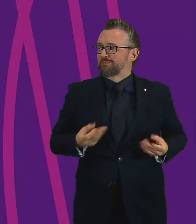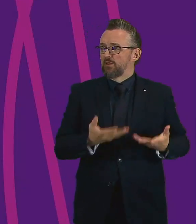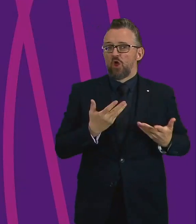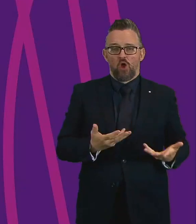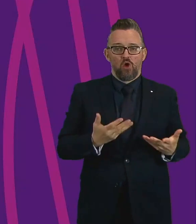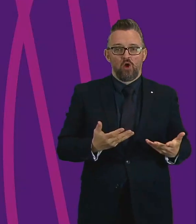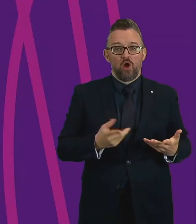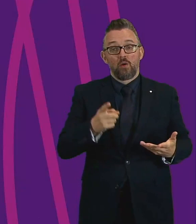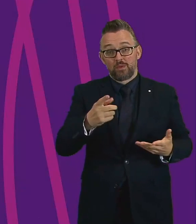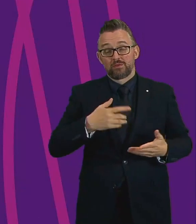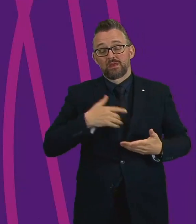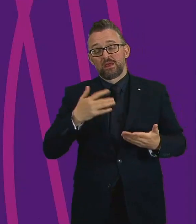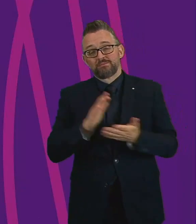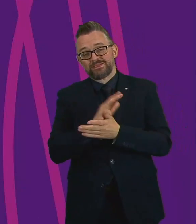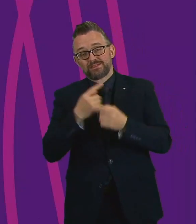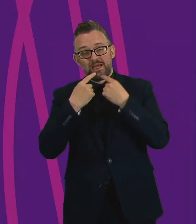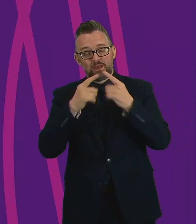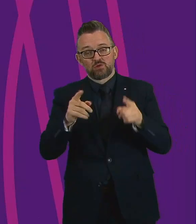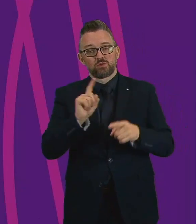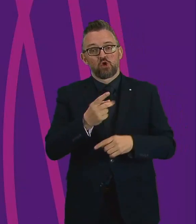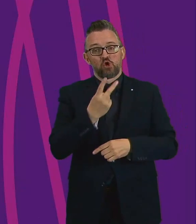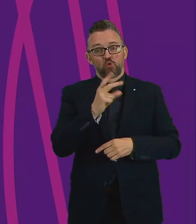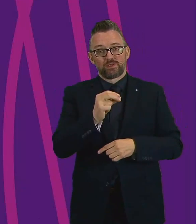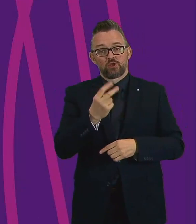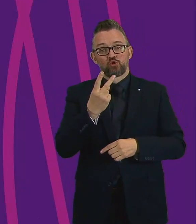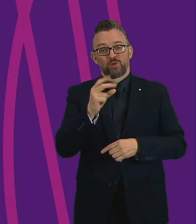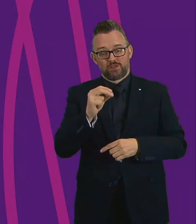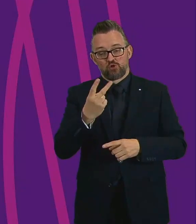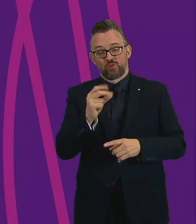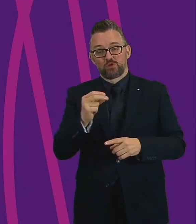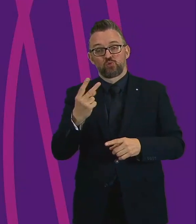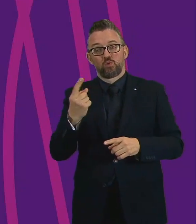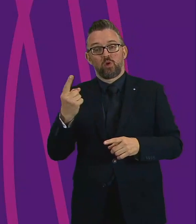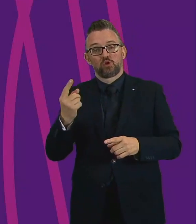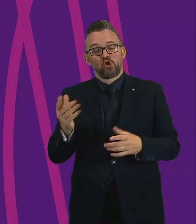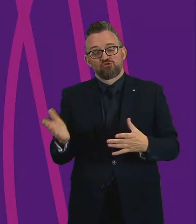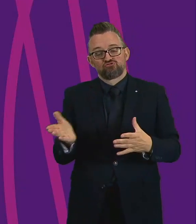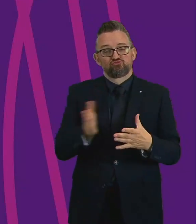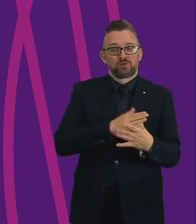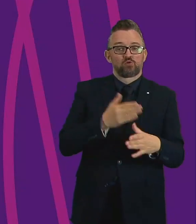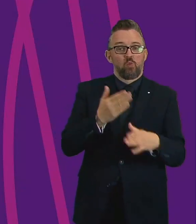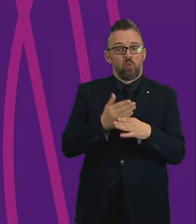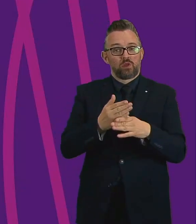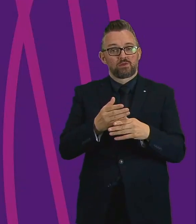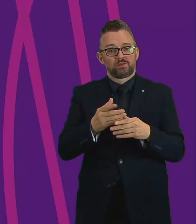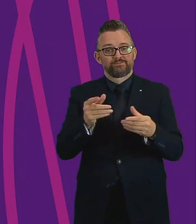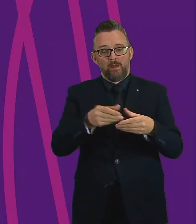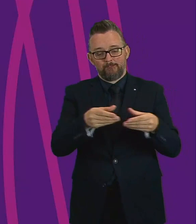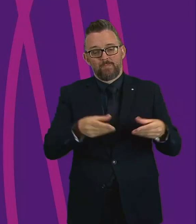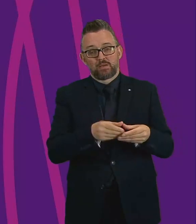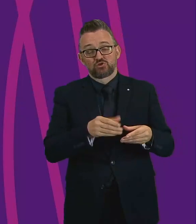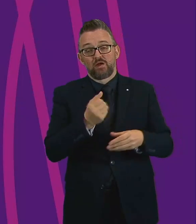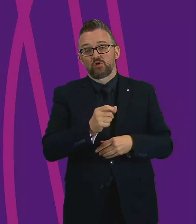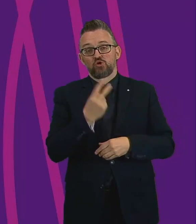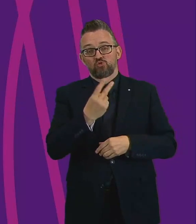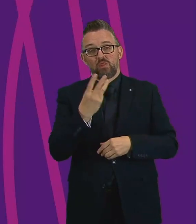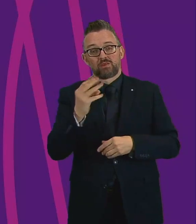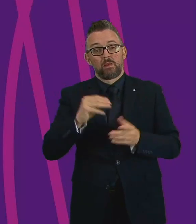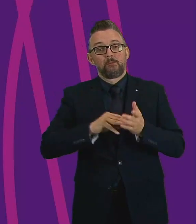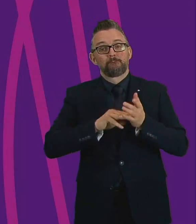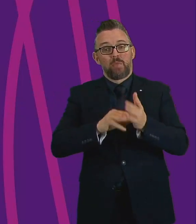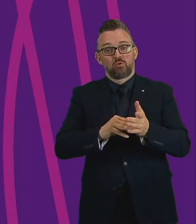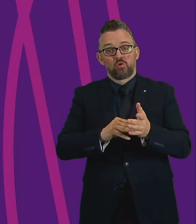basis, I'm pleased to announce a 2020-21 return to work package comprising £230 million